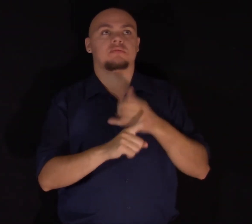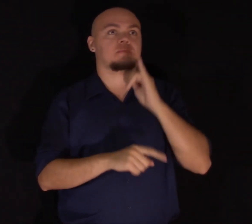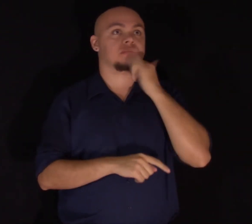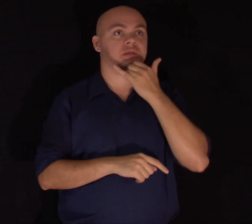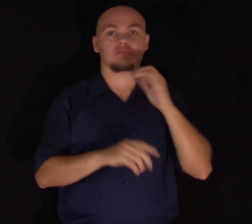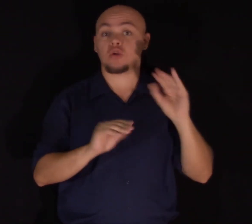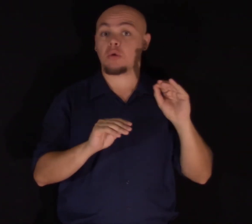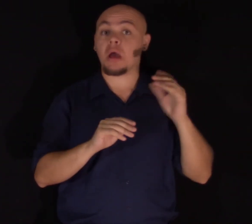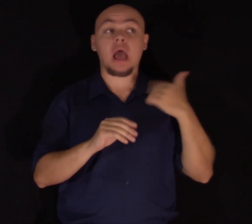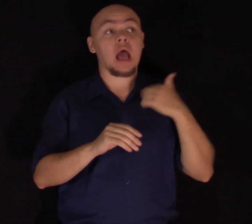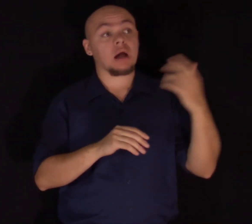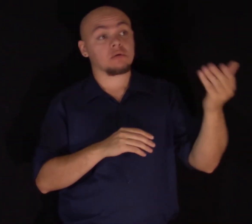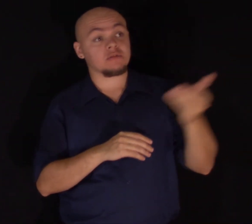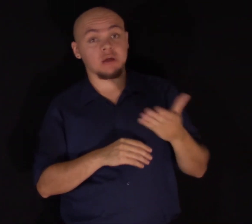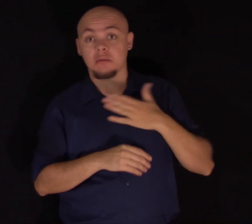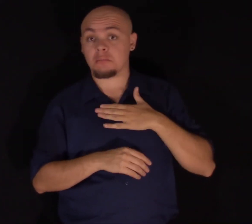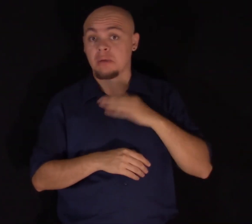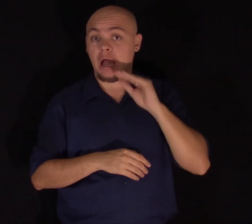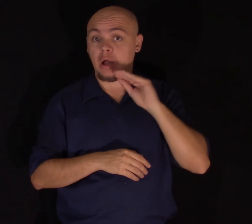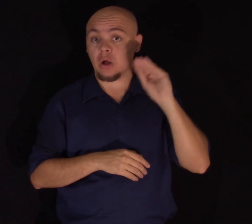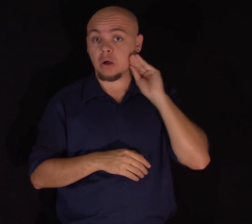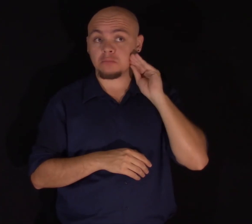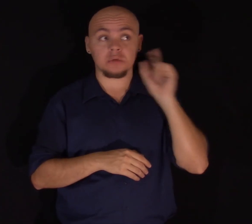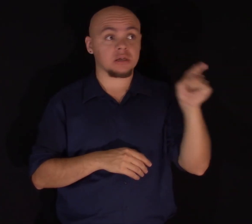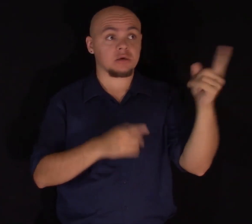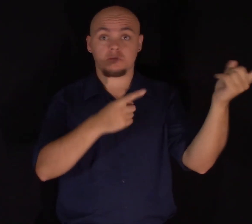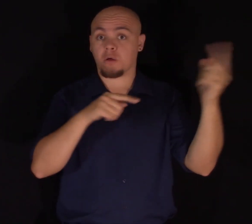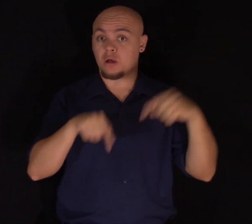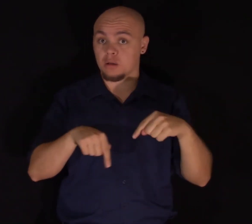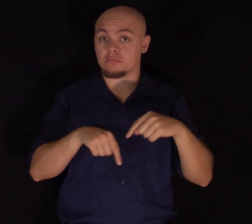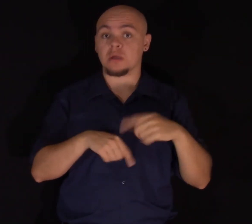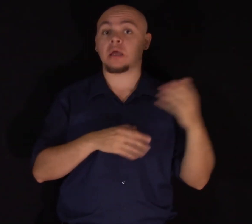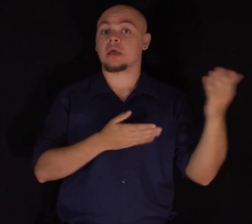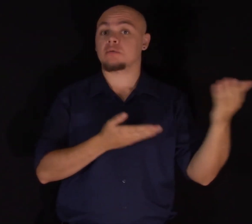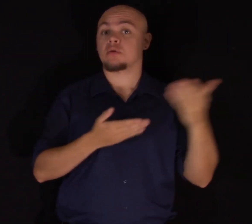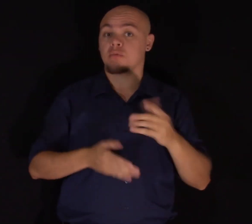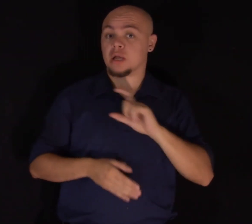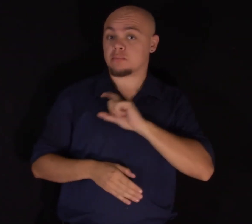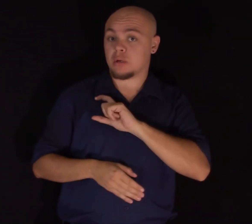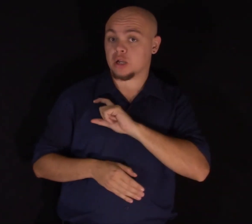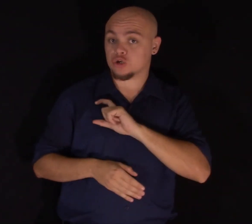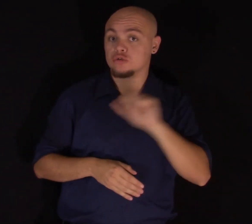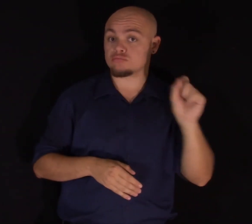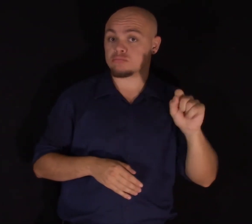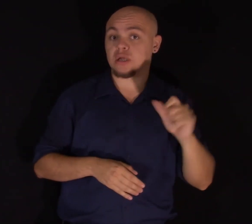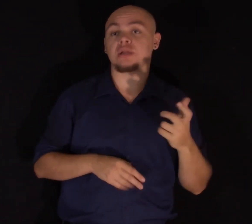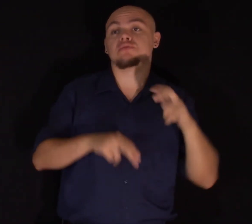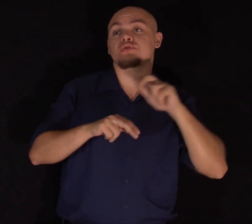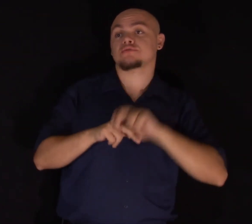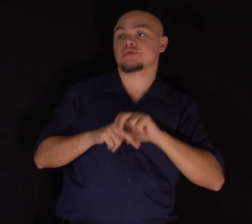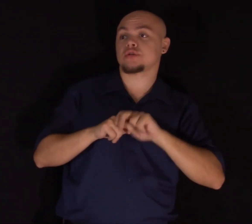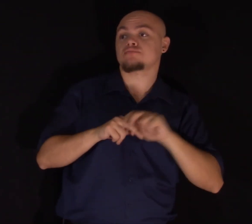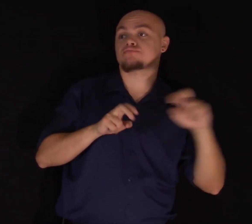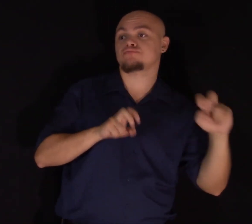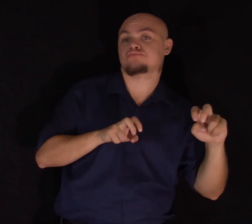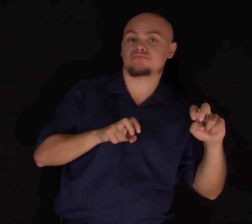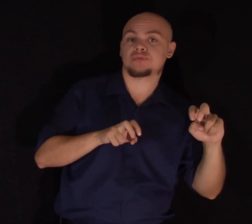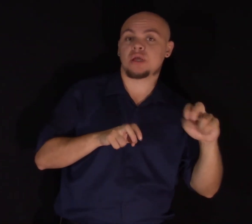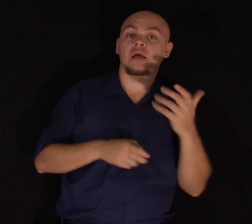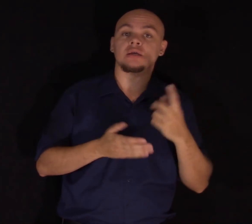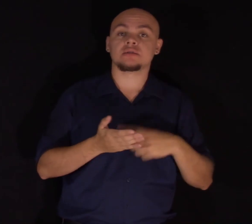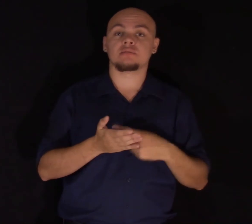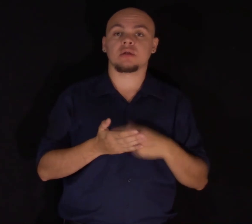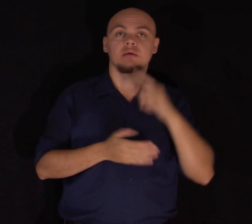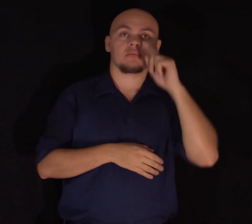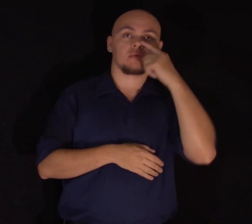invite Mr. Kelly to my home. He would come to my home. He'd bring his bodyguard. Bodyguard would sit on the couch next to him. Sometimes the bodyguard would get